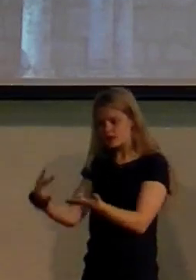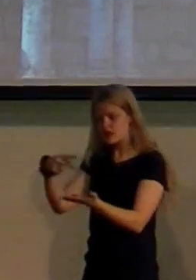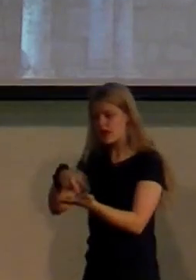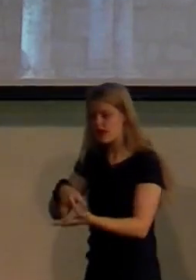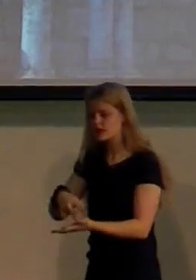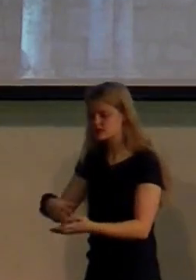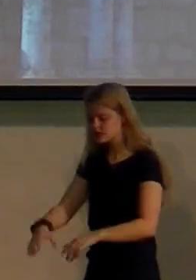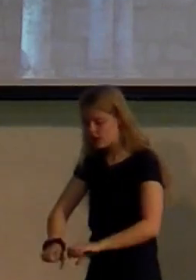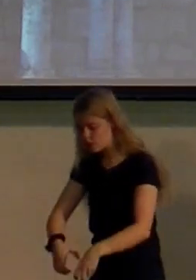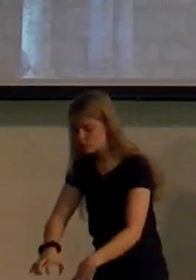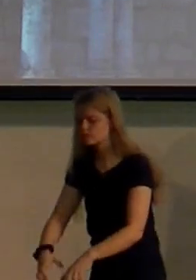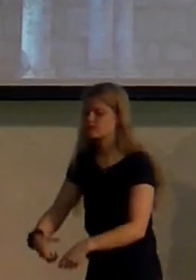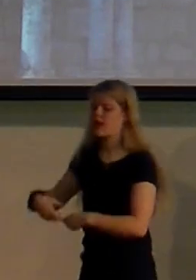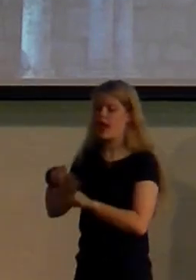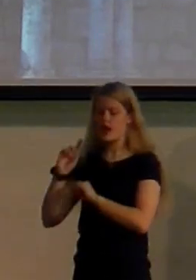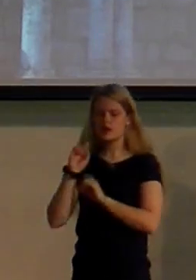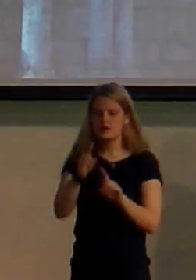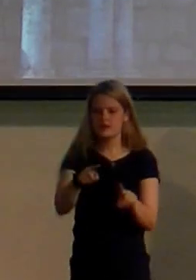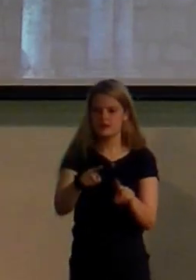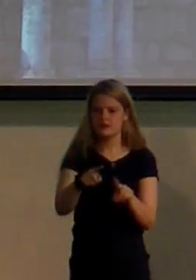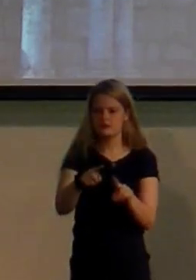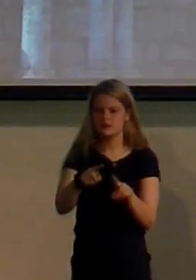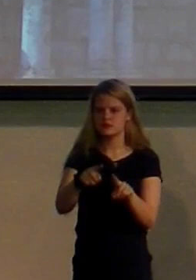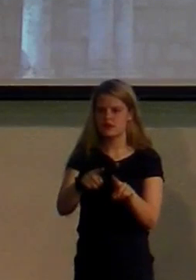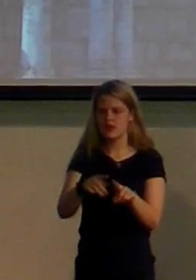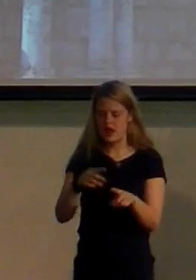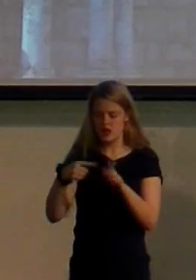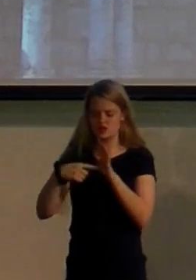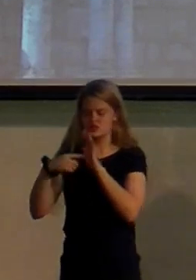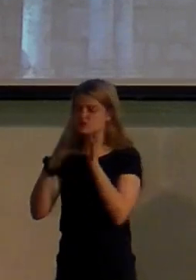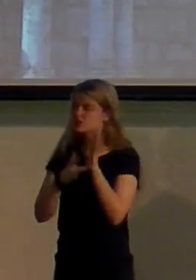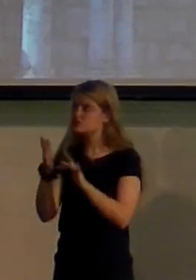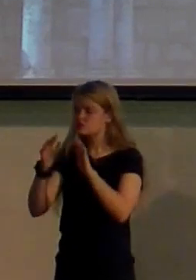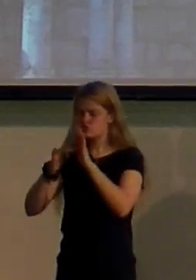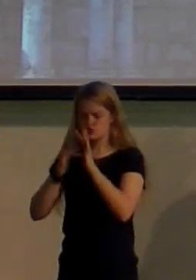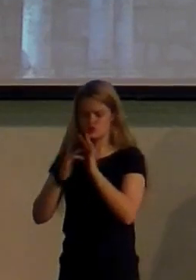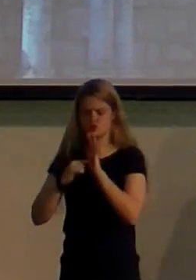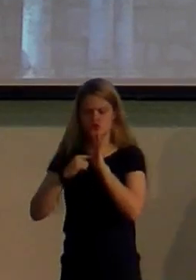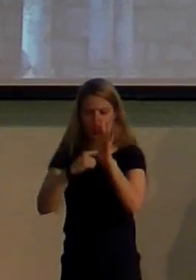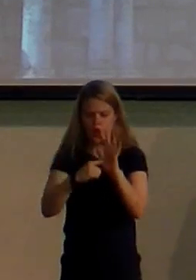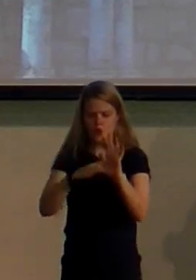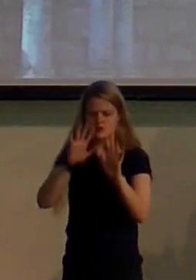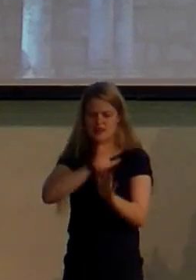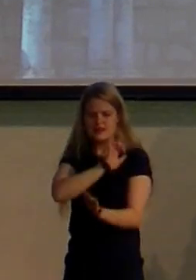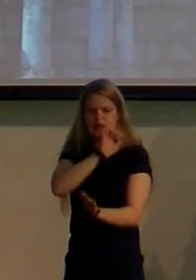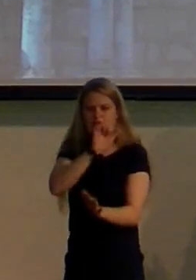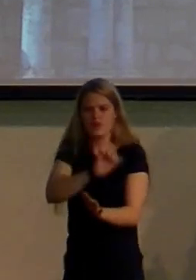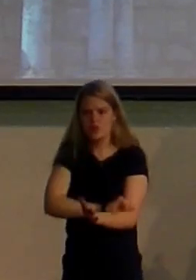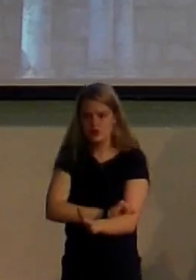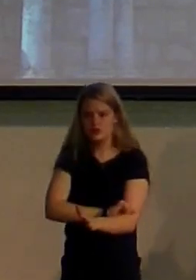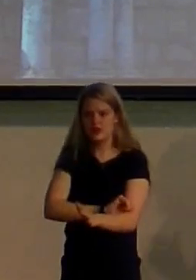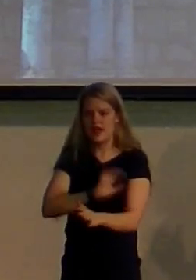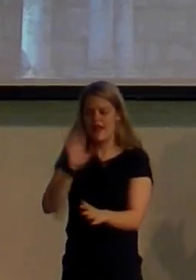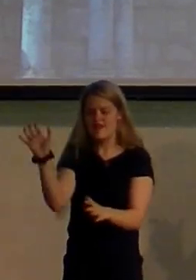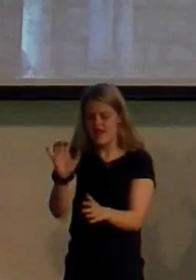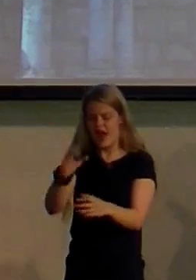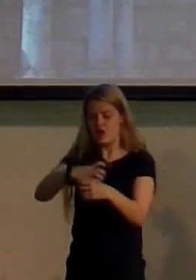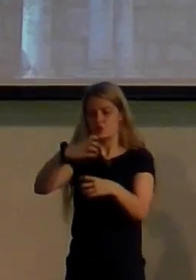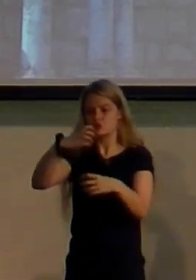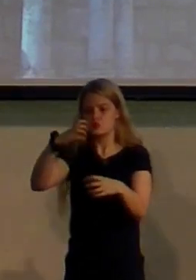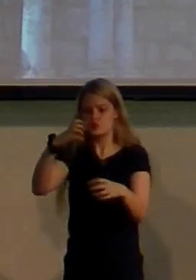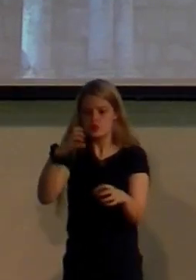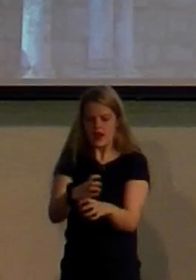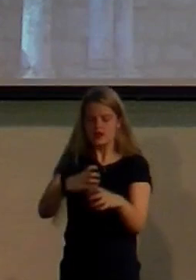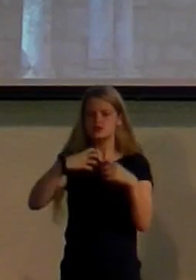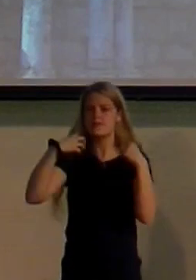his power over sin, his authority, his right to speak. This is like creation power. He just